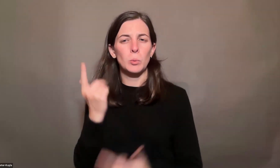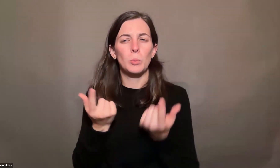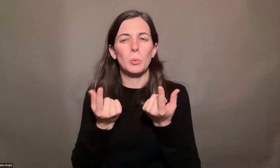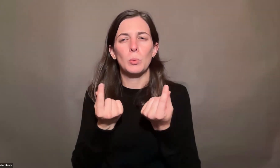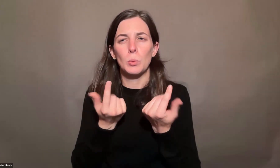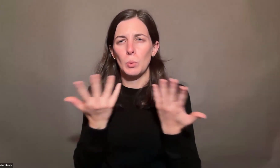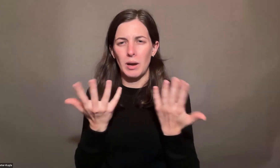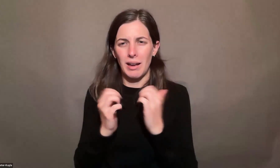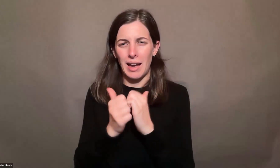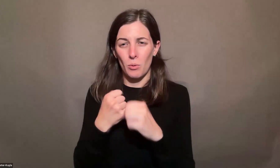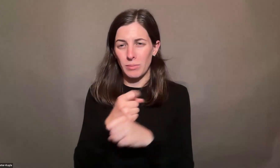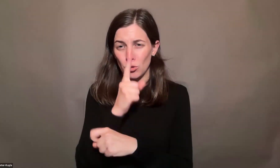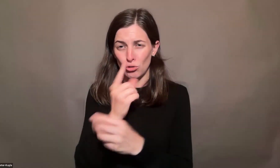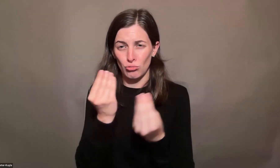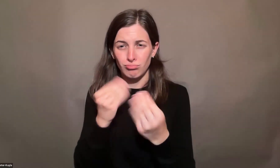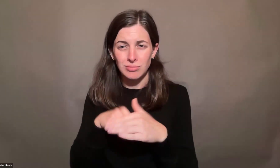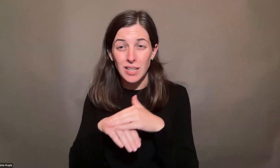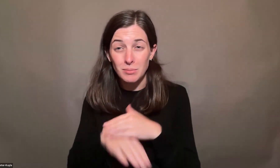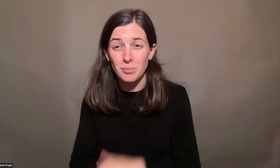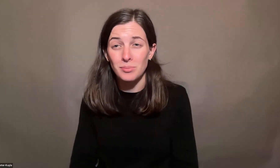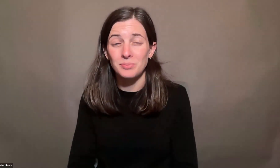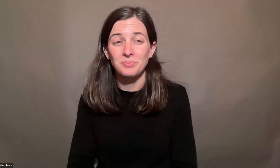sure they're accessible.